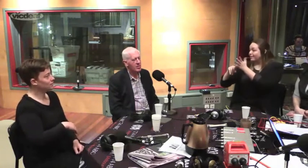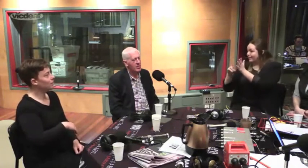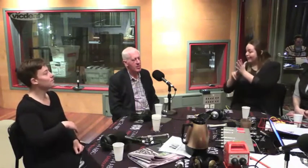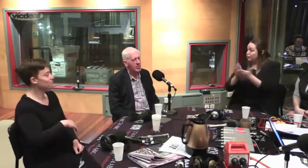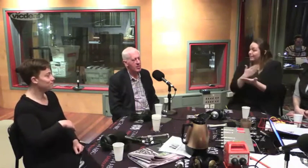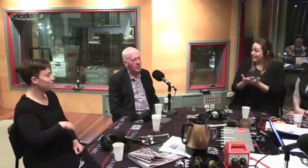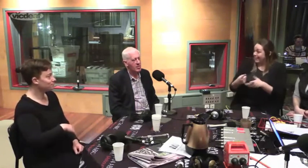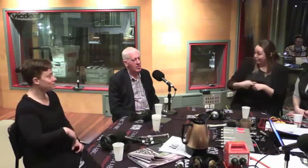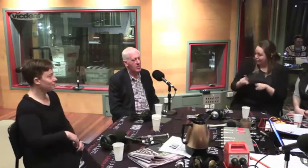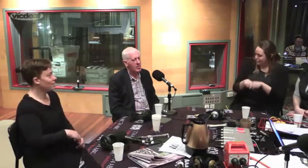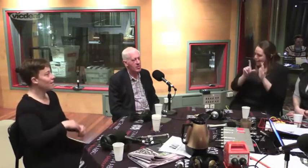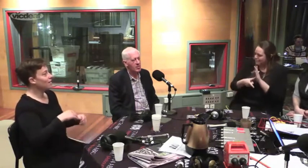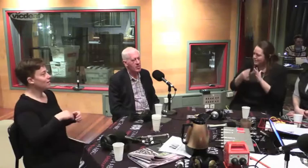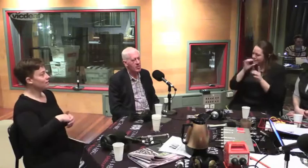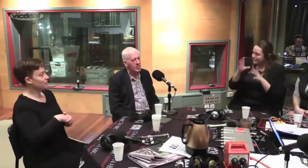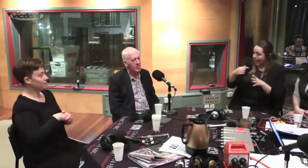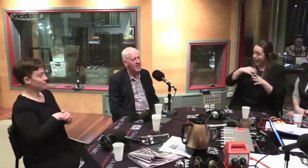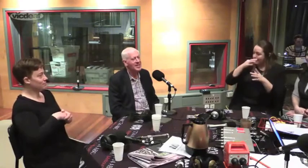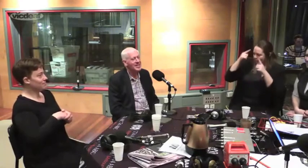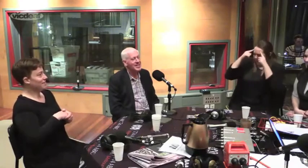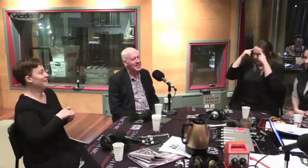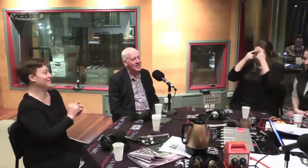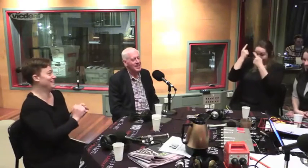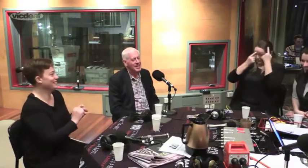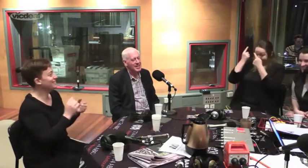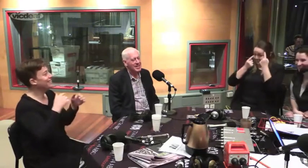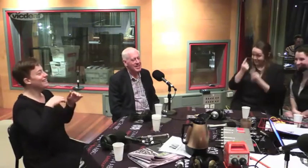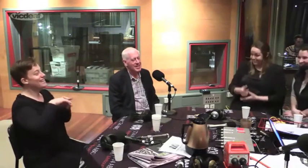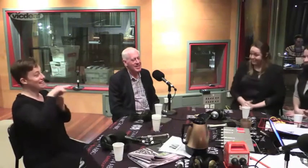into English at the same time. It's starting to do my head in.